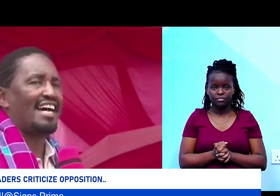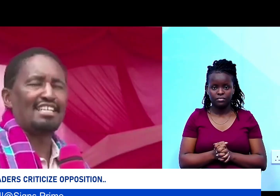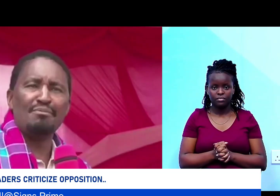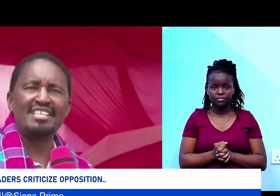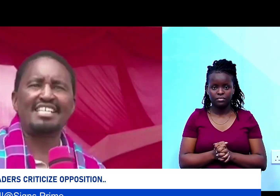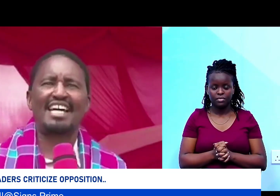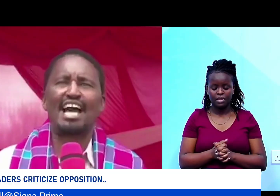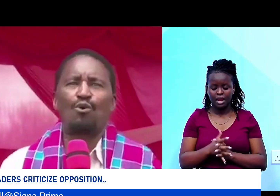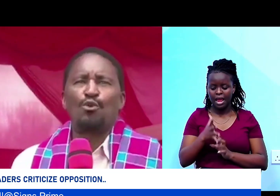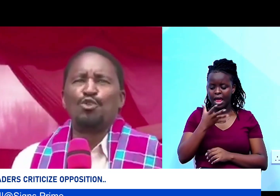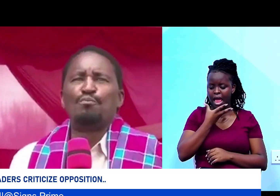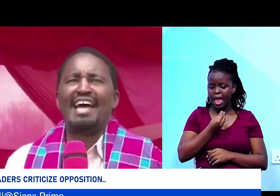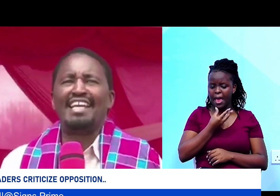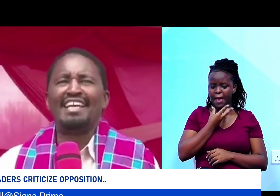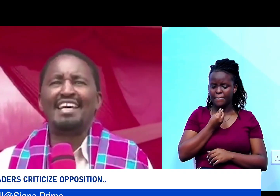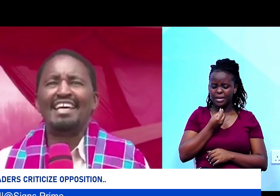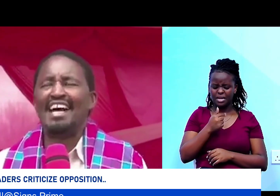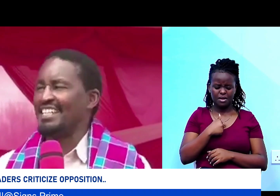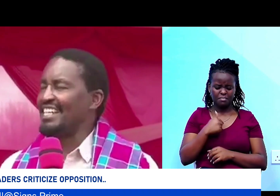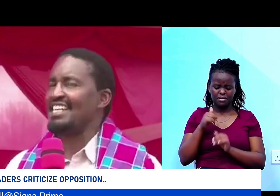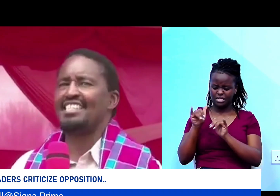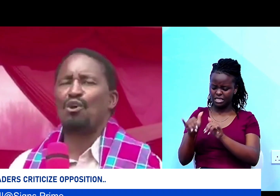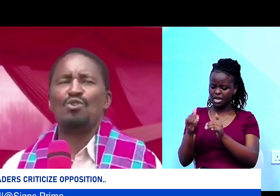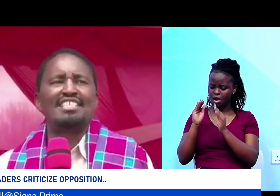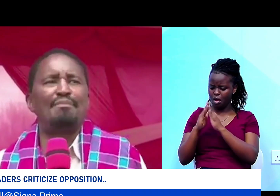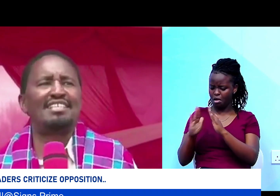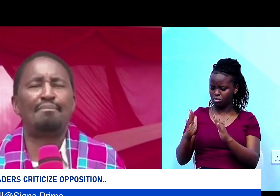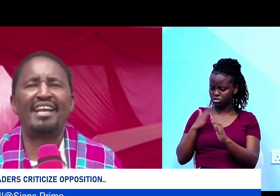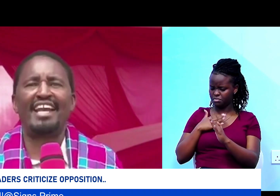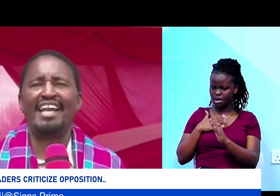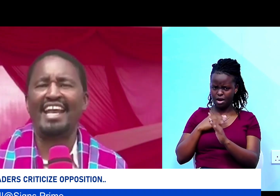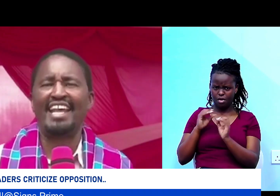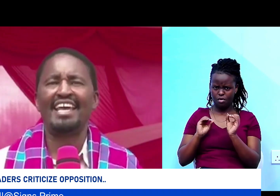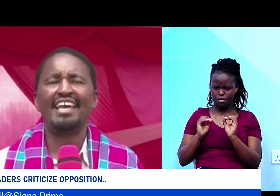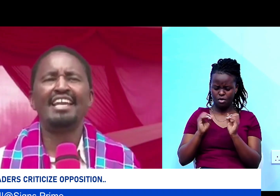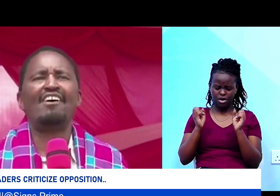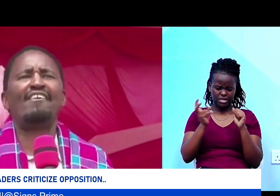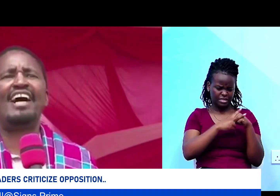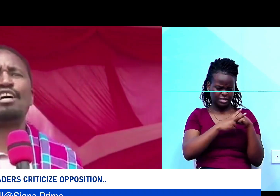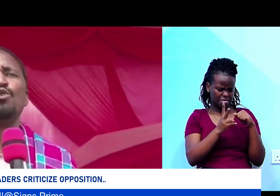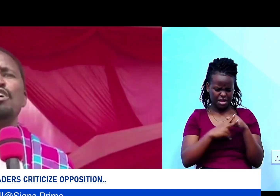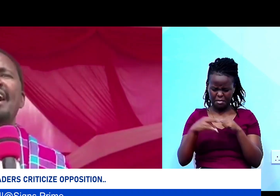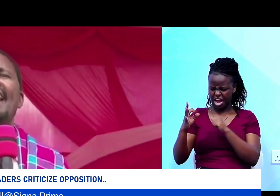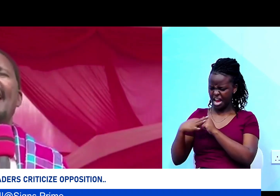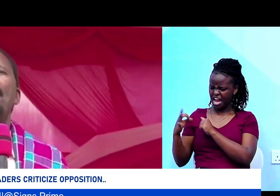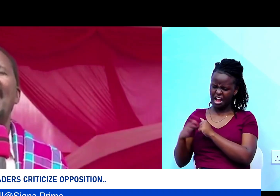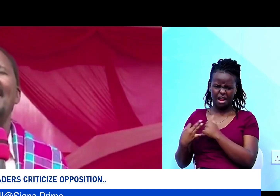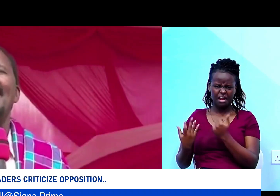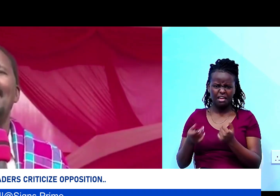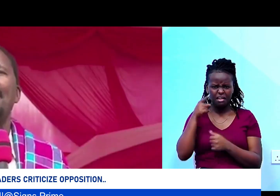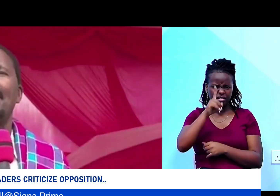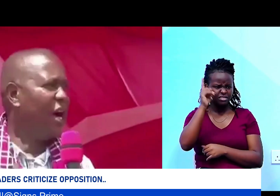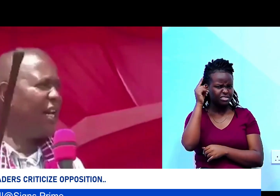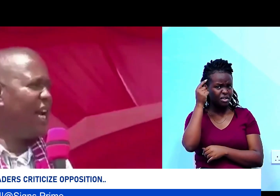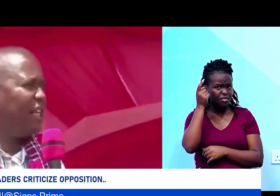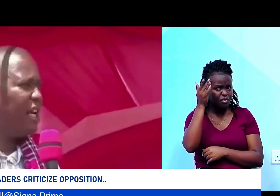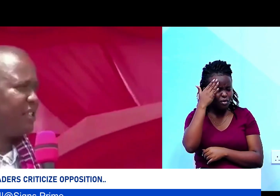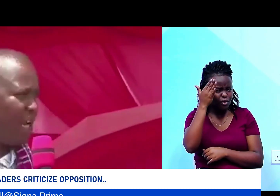Ati mimi sitakaa kwangu nyumbani, ati nikisikia kuna 7788 na wewe hata hujui maana ya 77. Rigathi